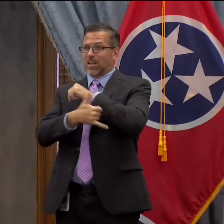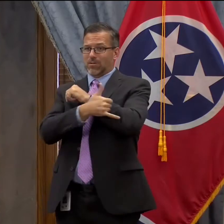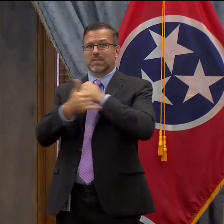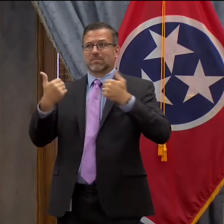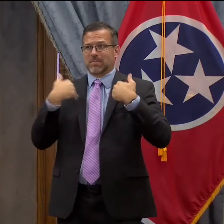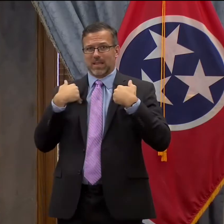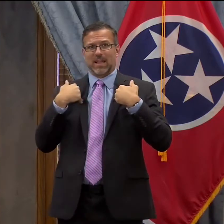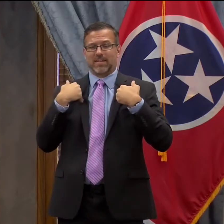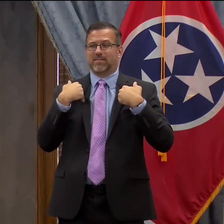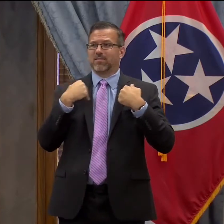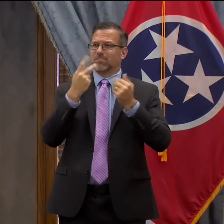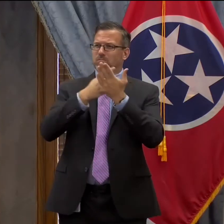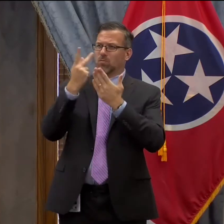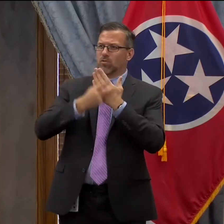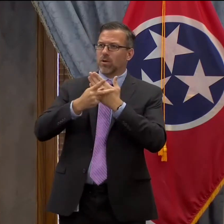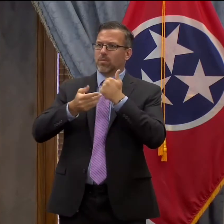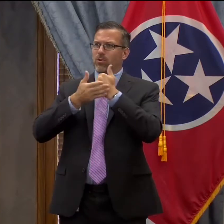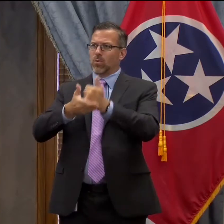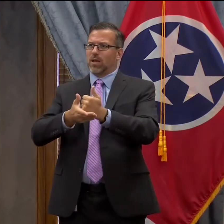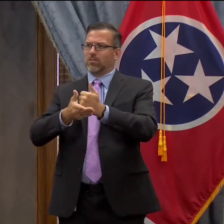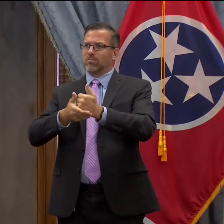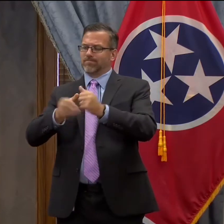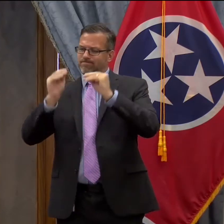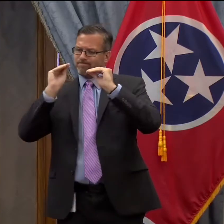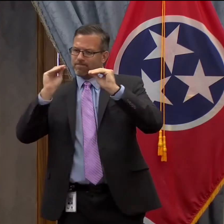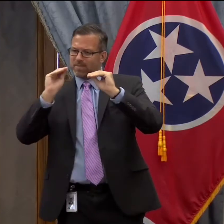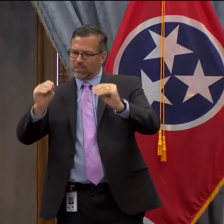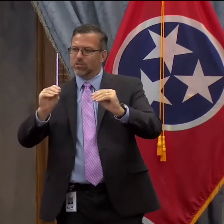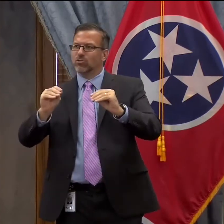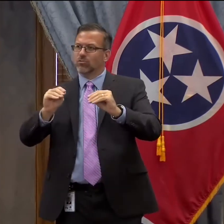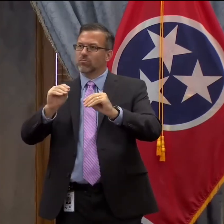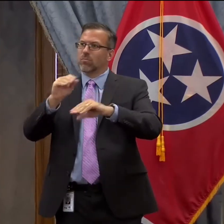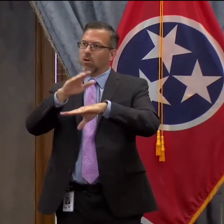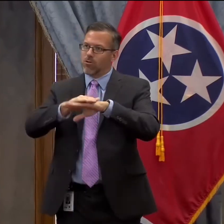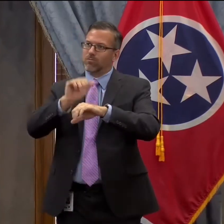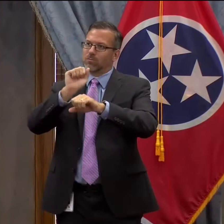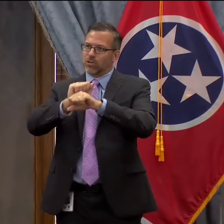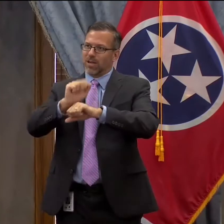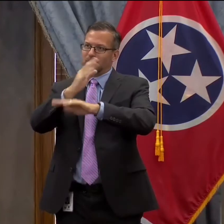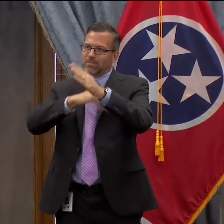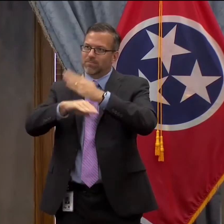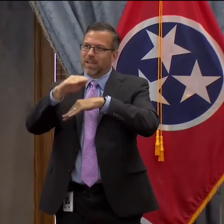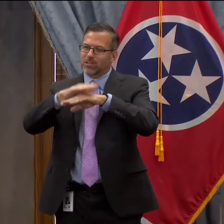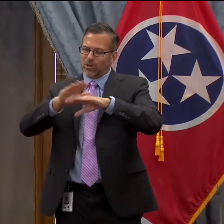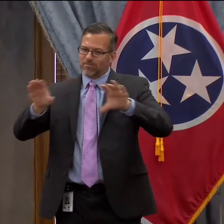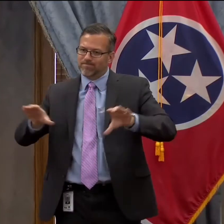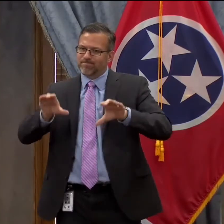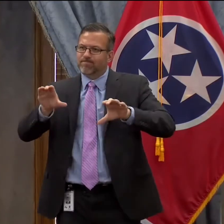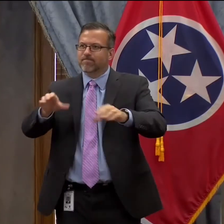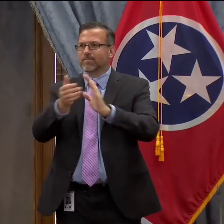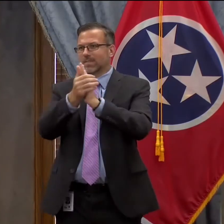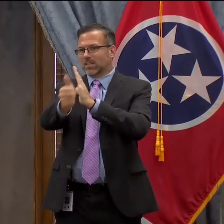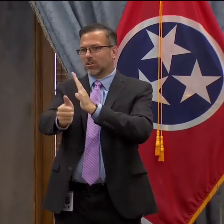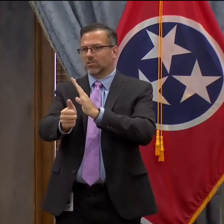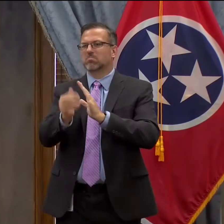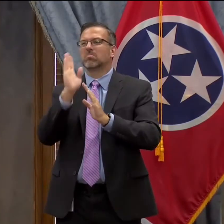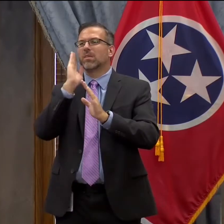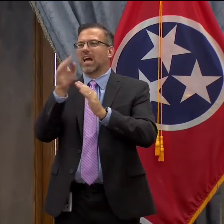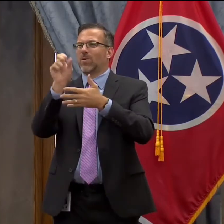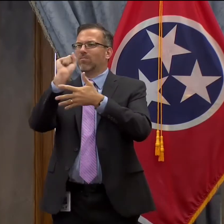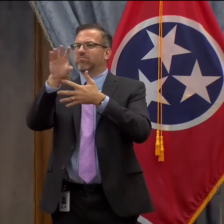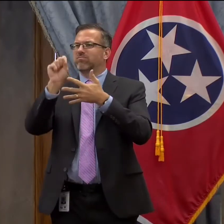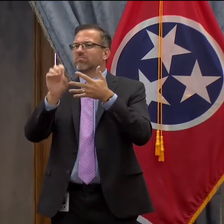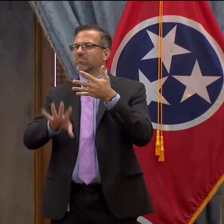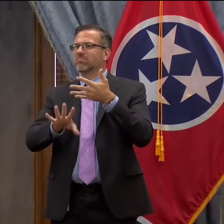gain important skills training on the job. I want to highlight a couple of businesses that have implemented